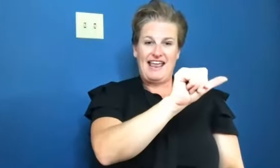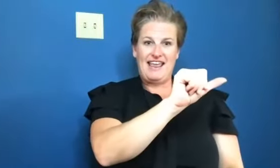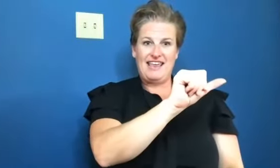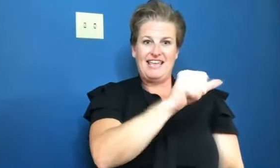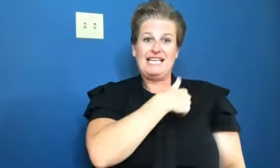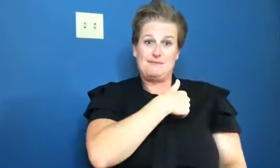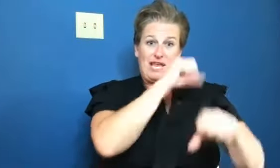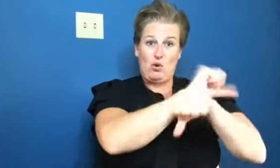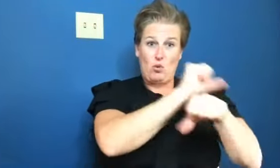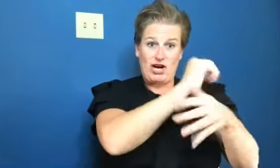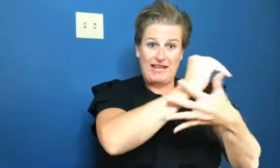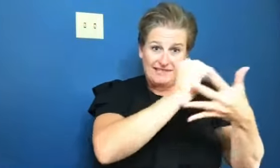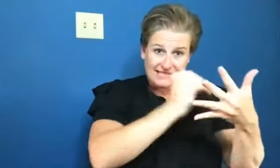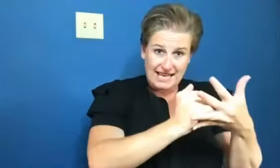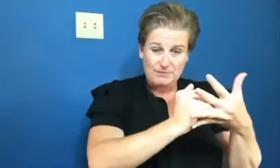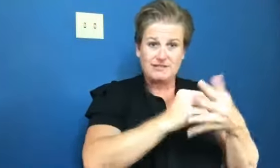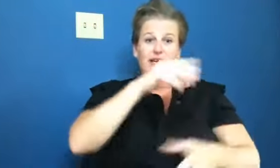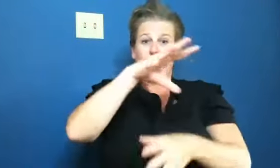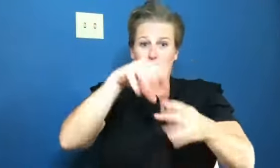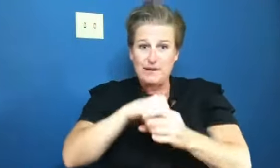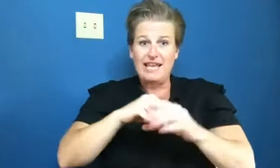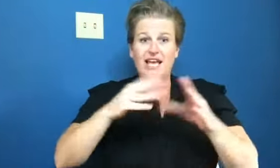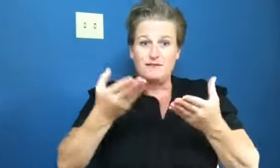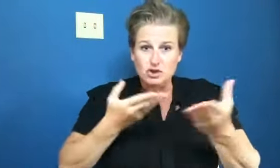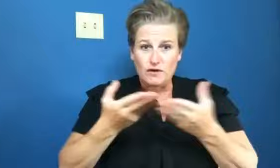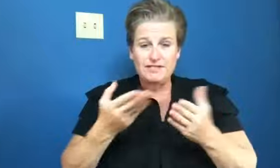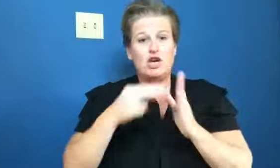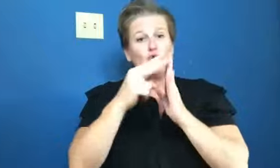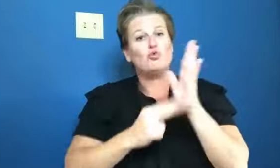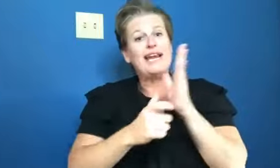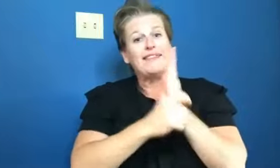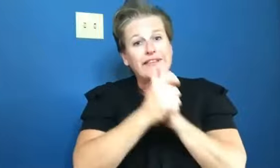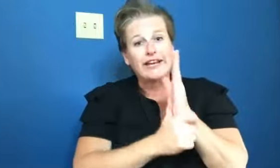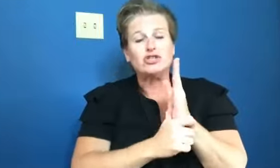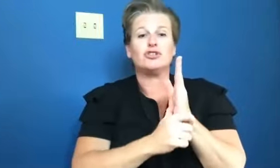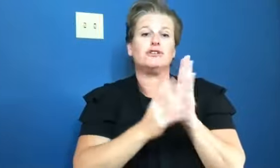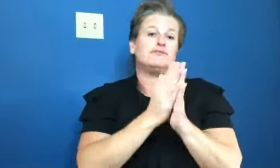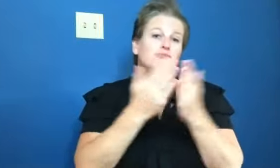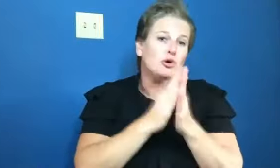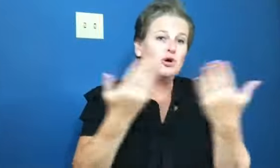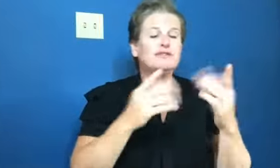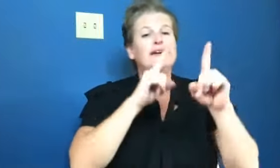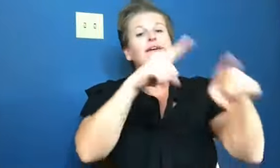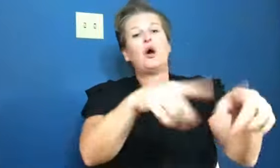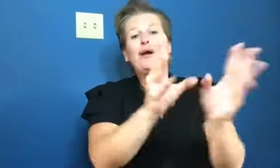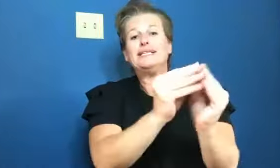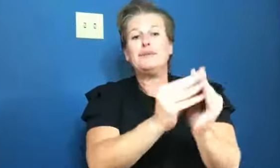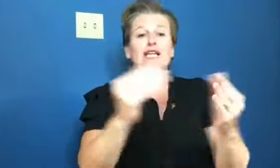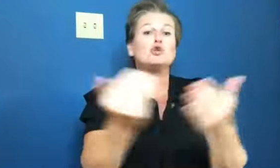being of service, reading my literature, going to meetings, sharing in meetings, and trying to be helpful to newcomers. B equals